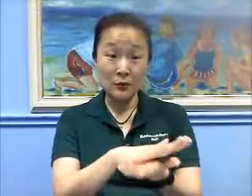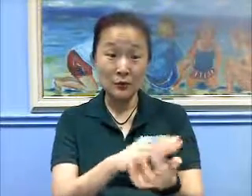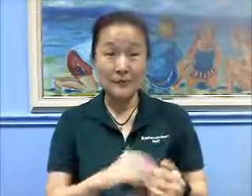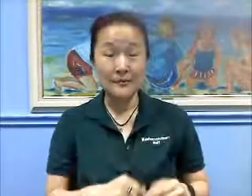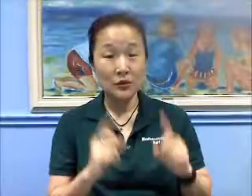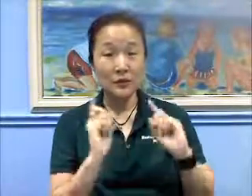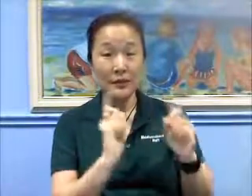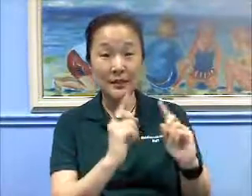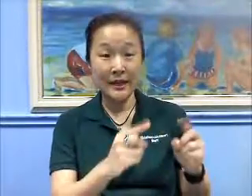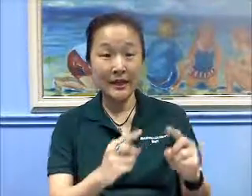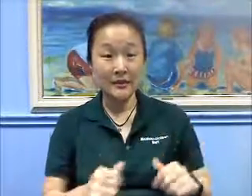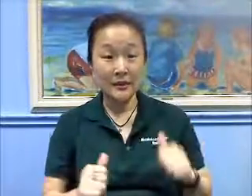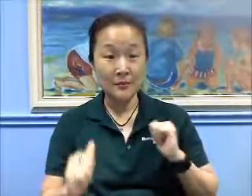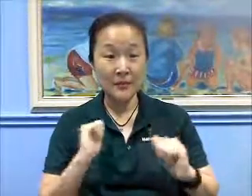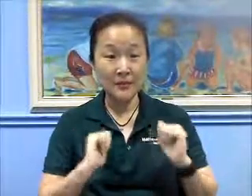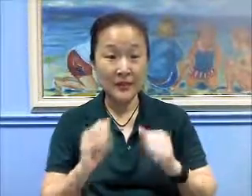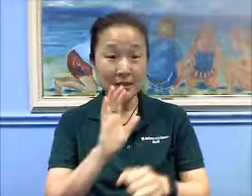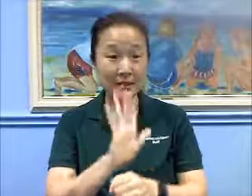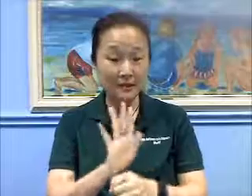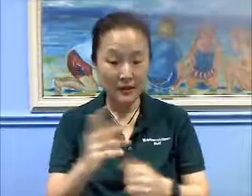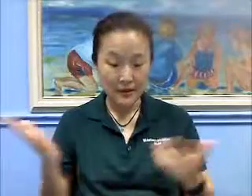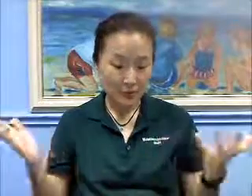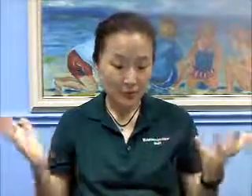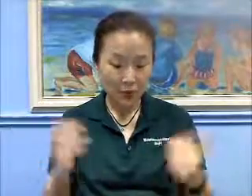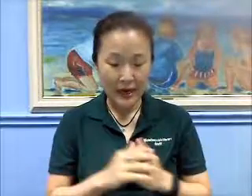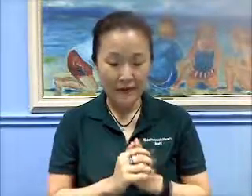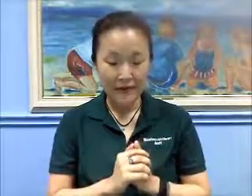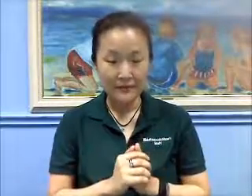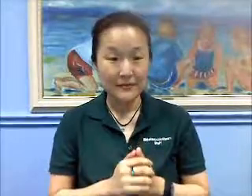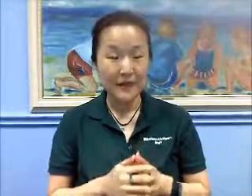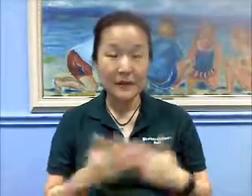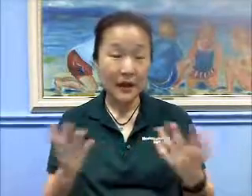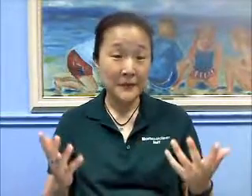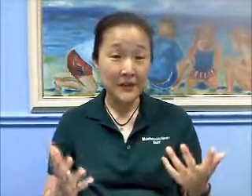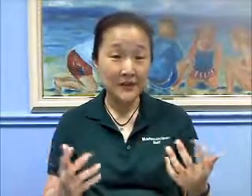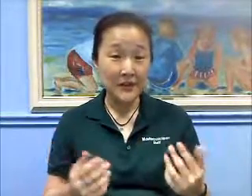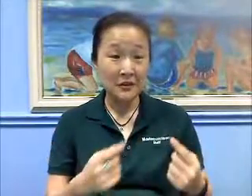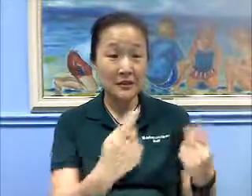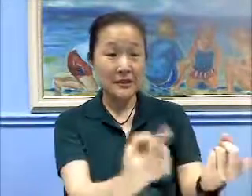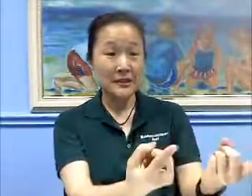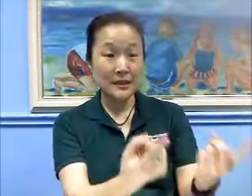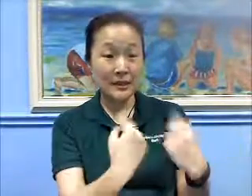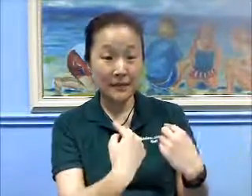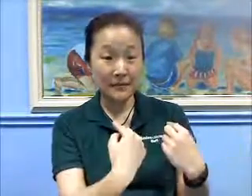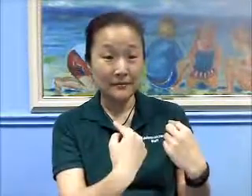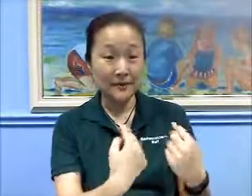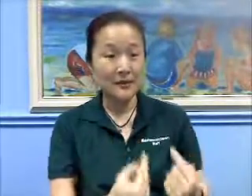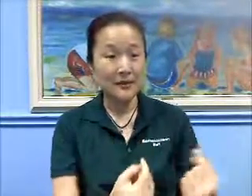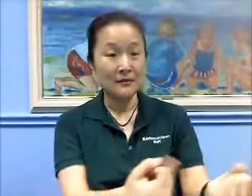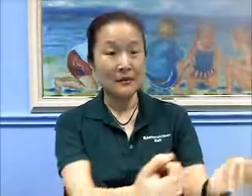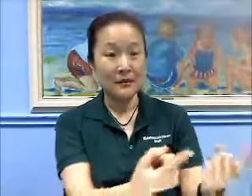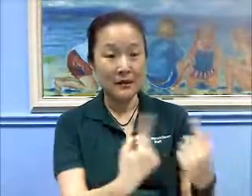school or attend the movies, what have you. The opposite of go is come. So